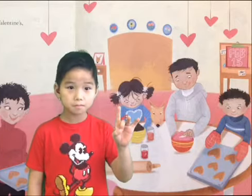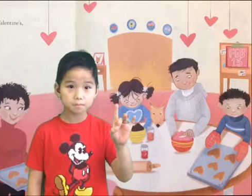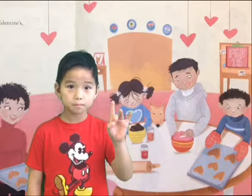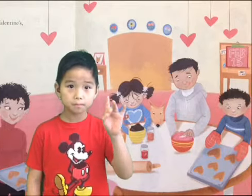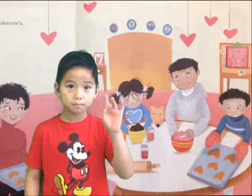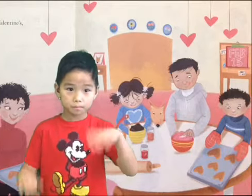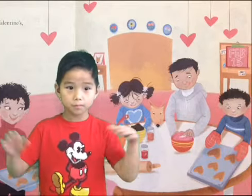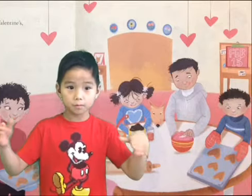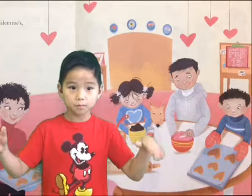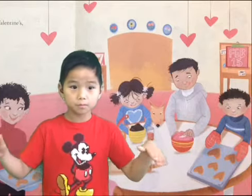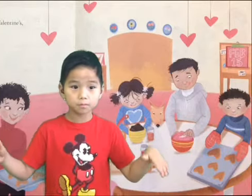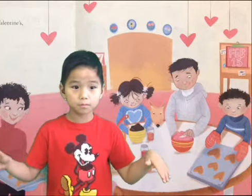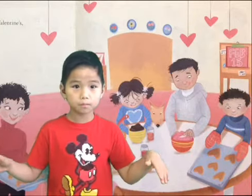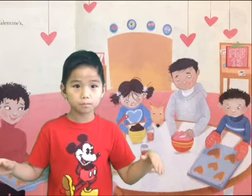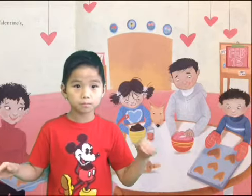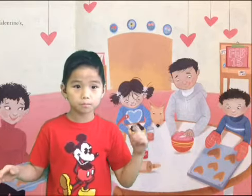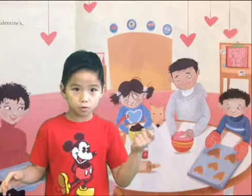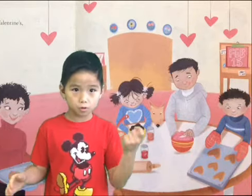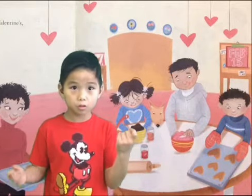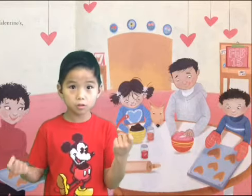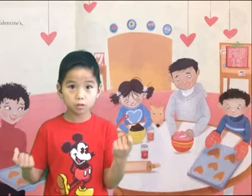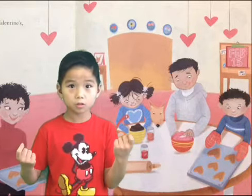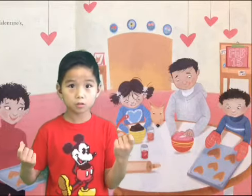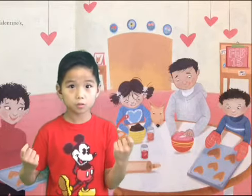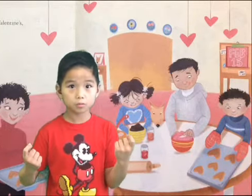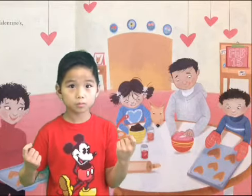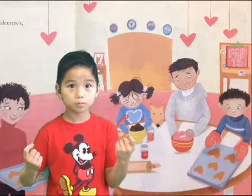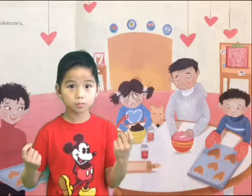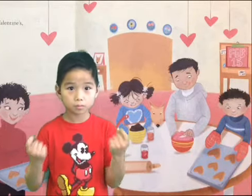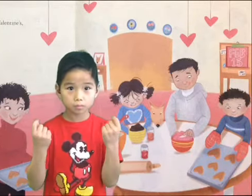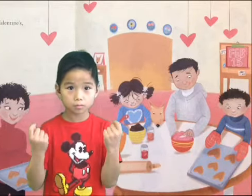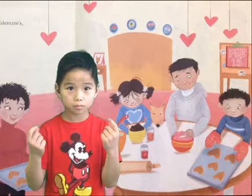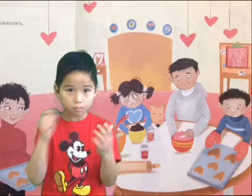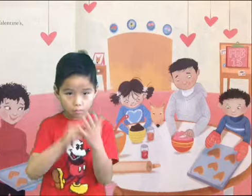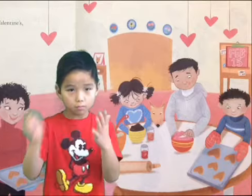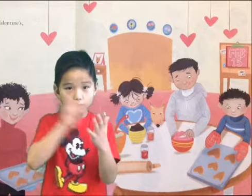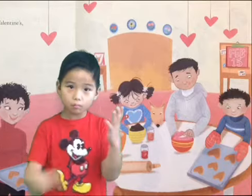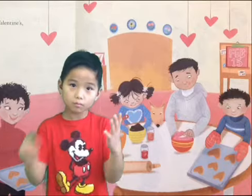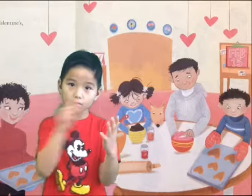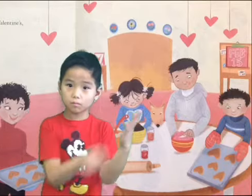Eight children writing.